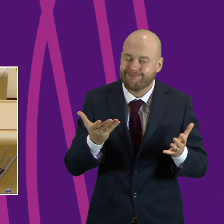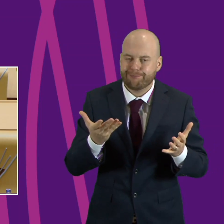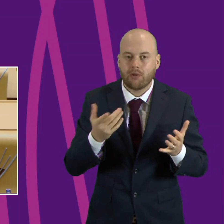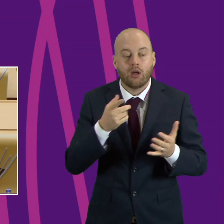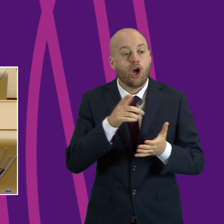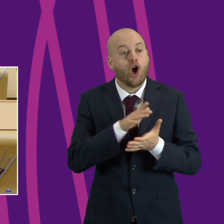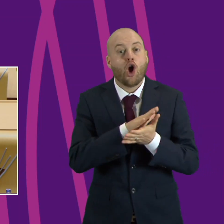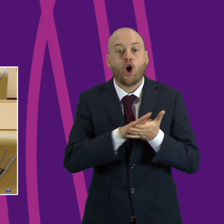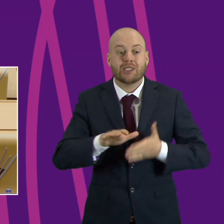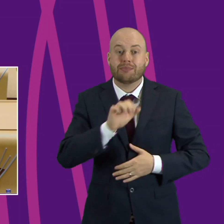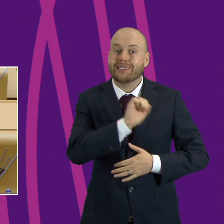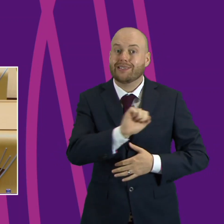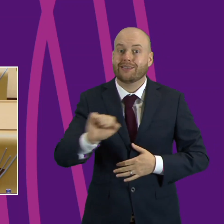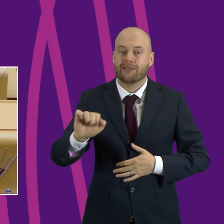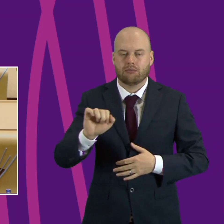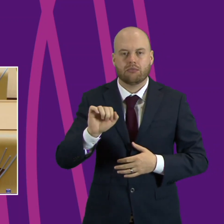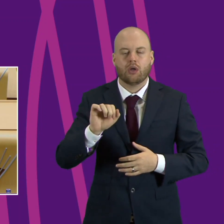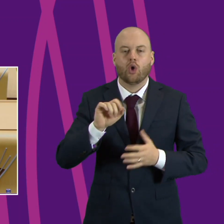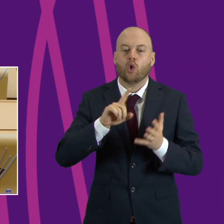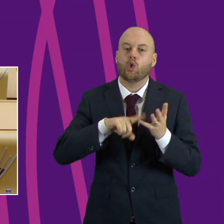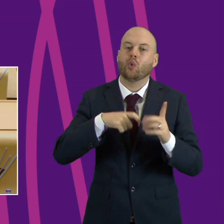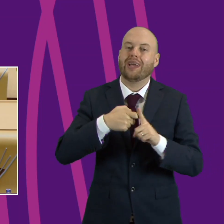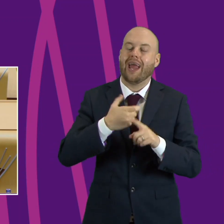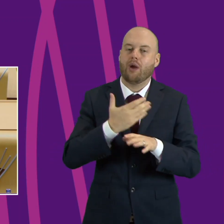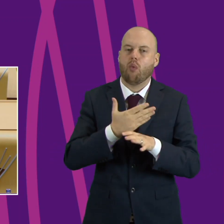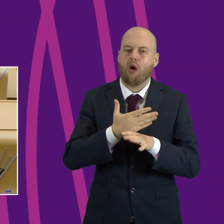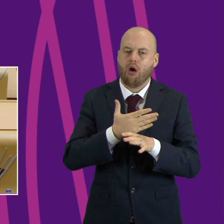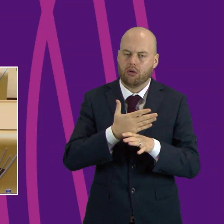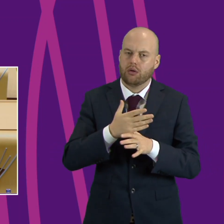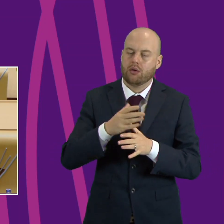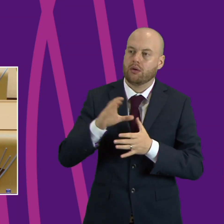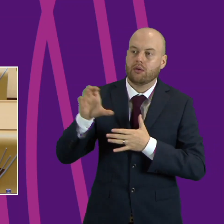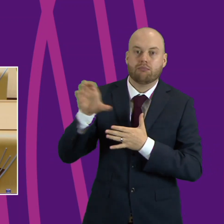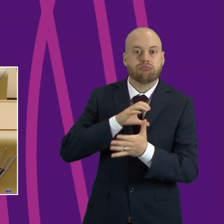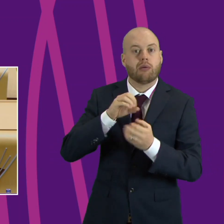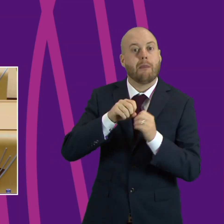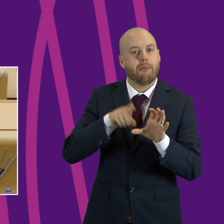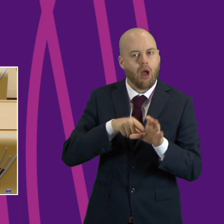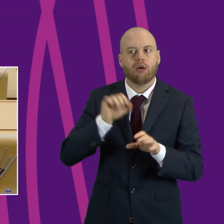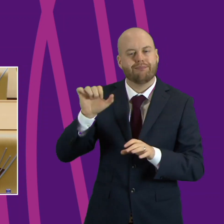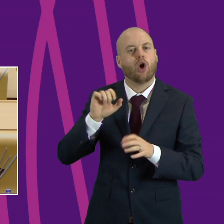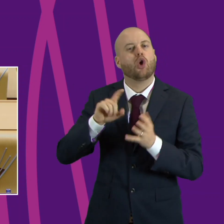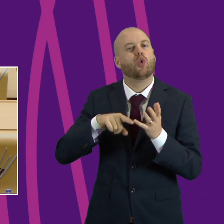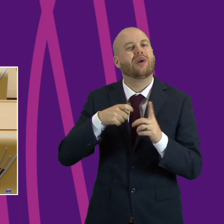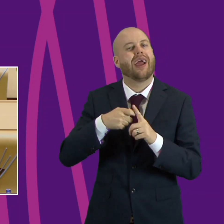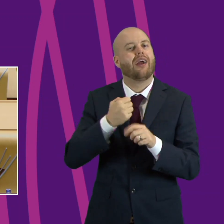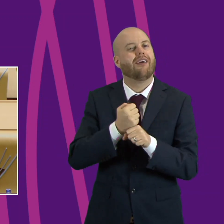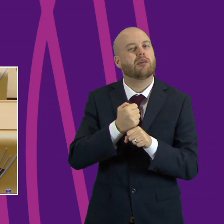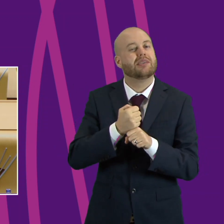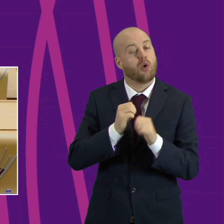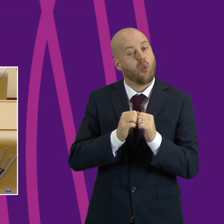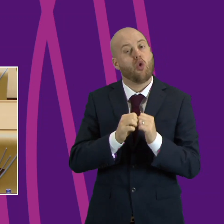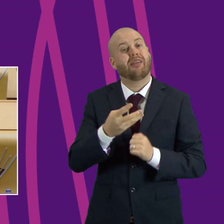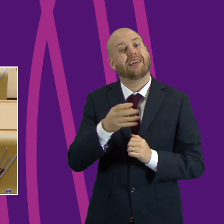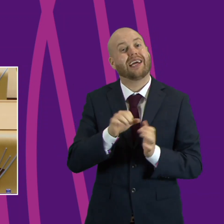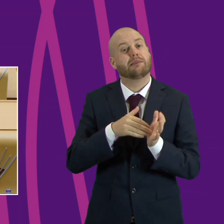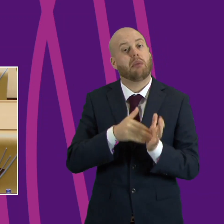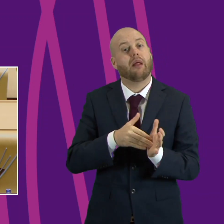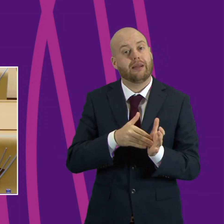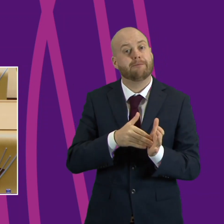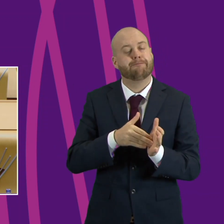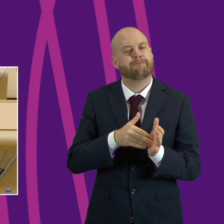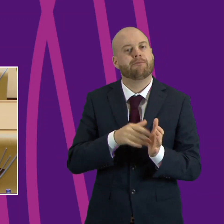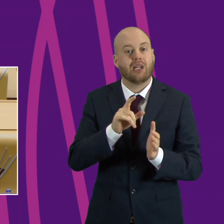from Hospice UK work funded by UK Government is £90 million. As I've said, all of